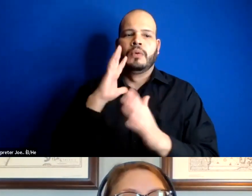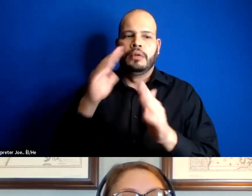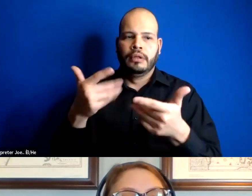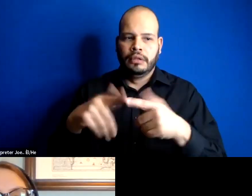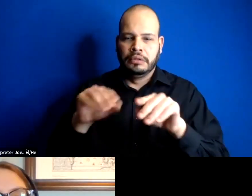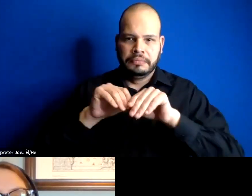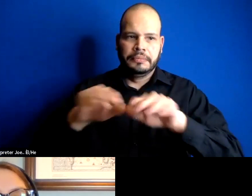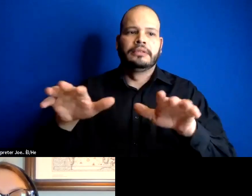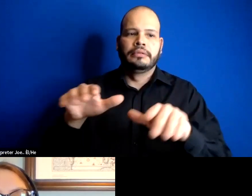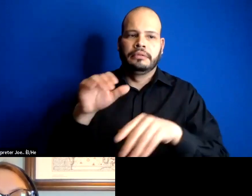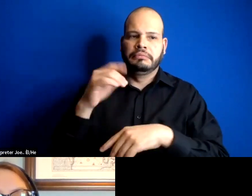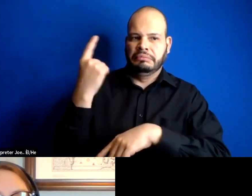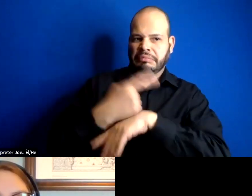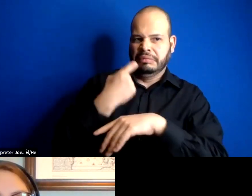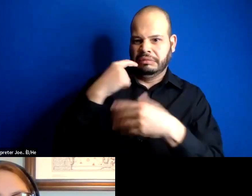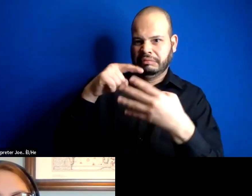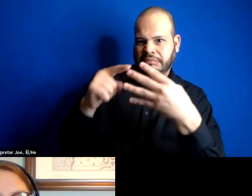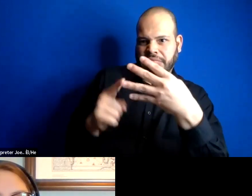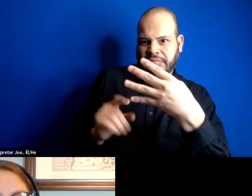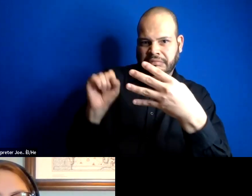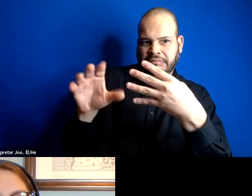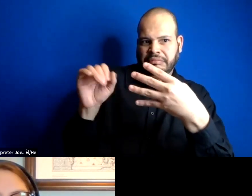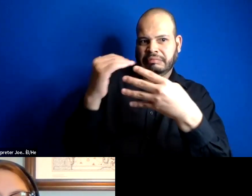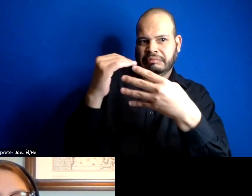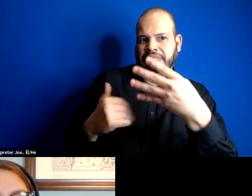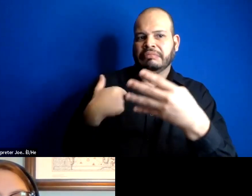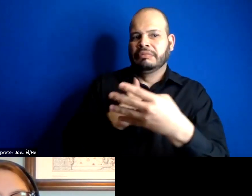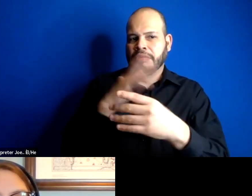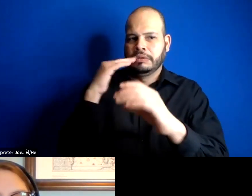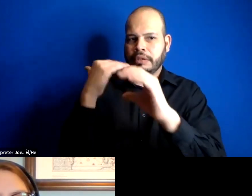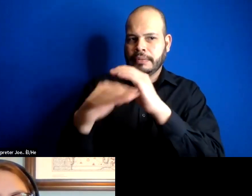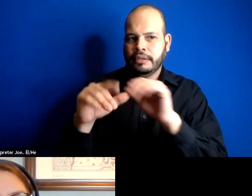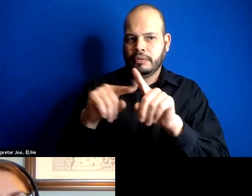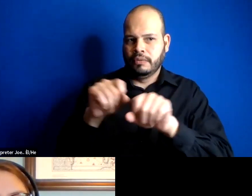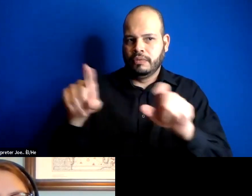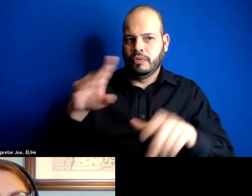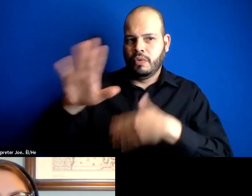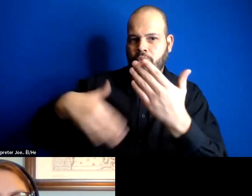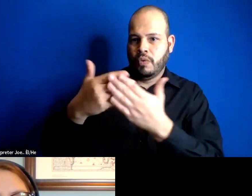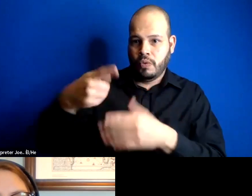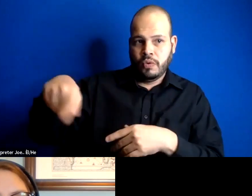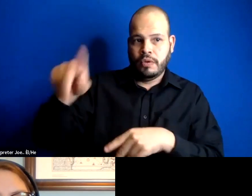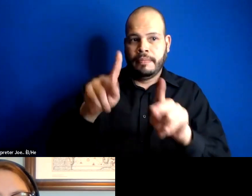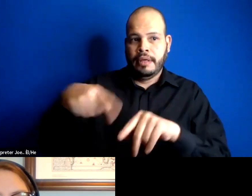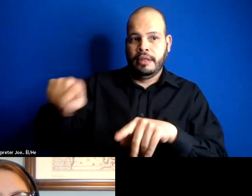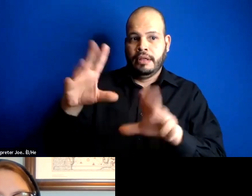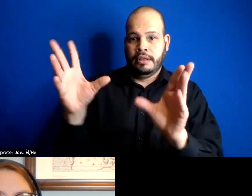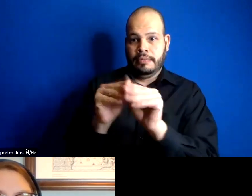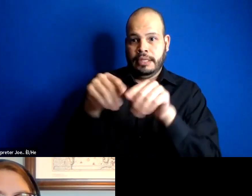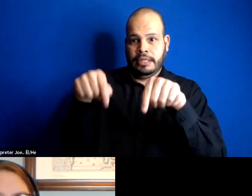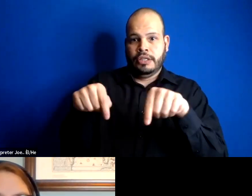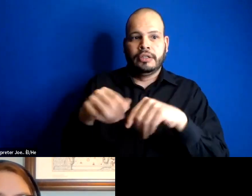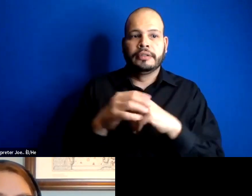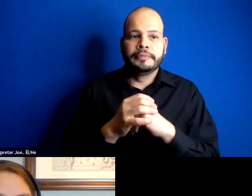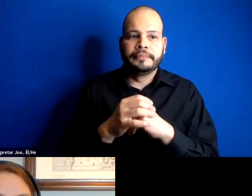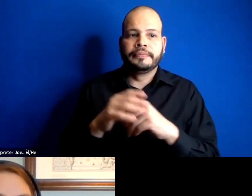that we've mentioned to all the commissioners and anyone who would be invited to this meeting. And then we will await their